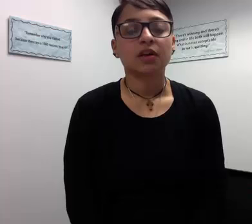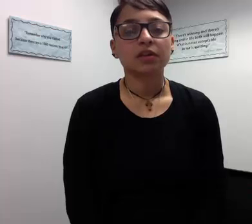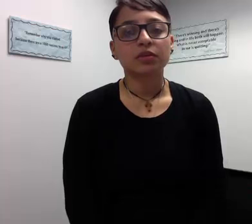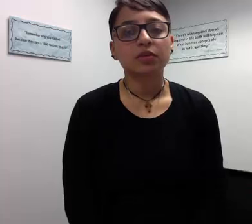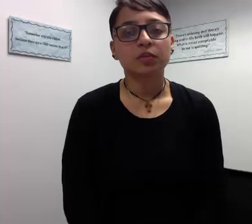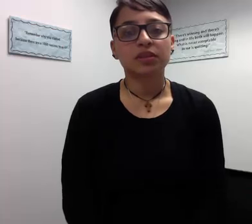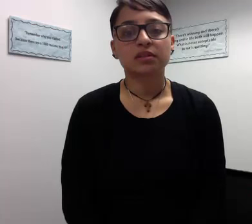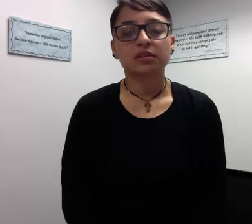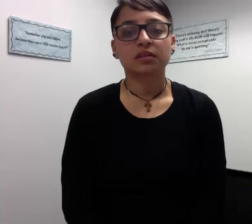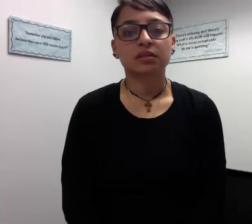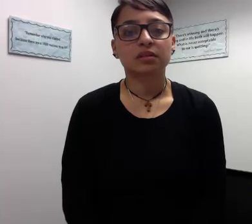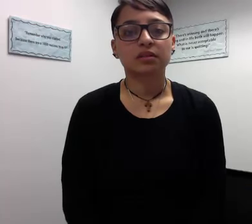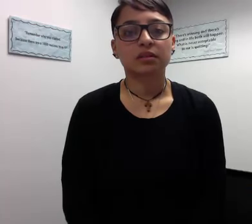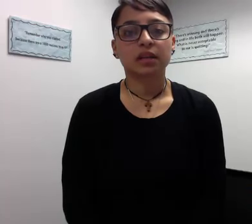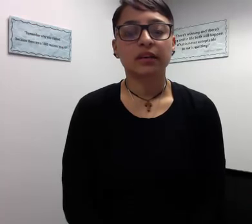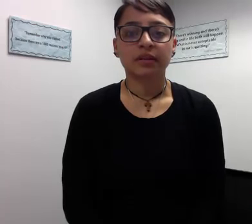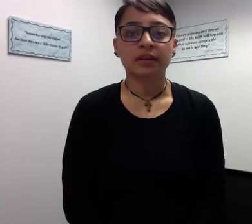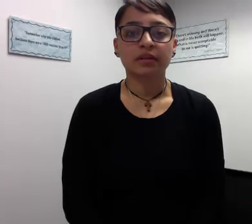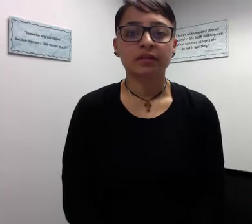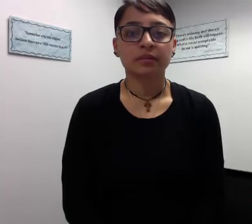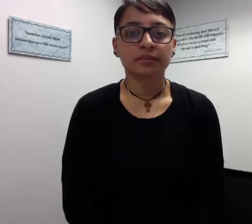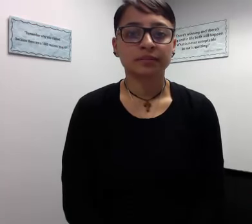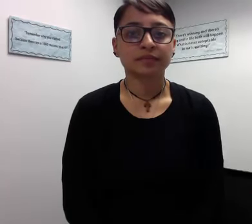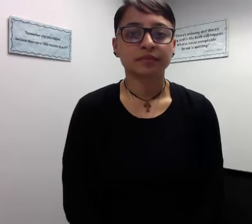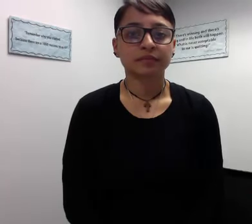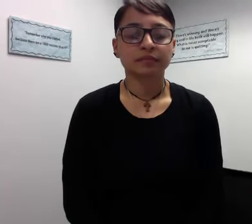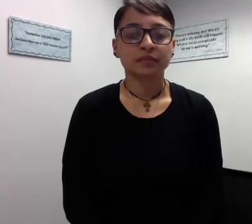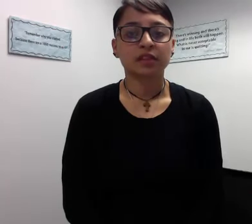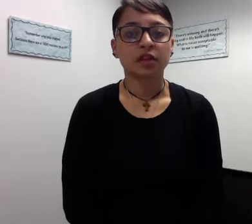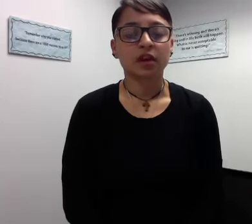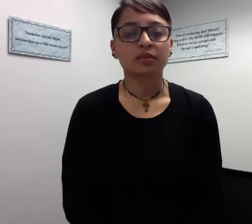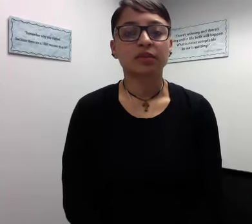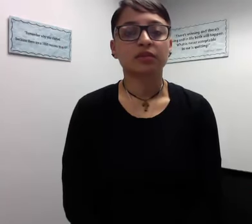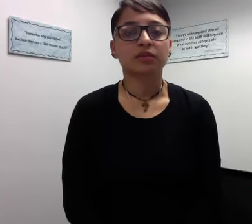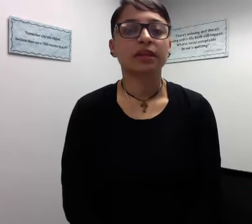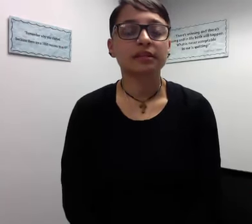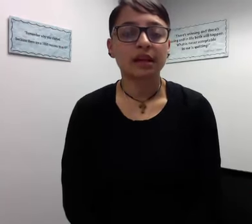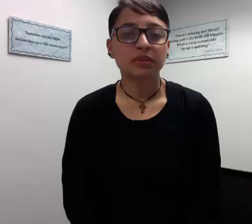Our group was given the job to